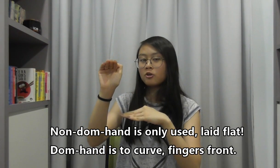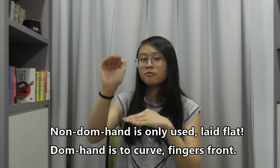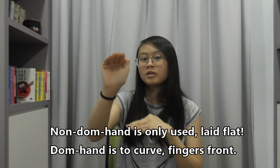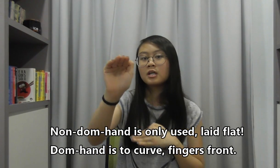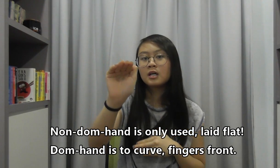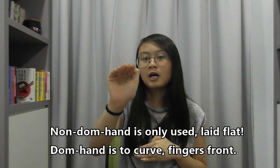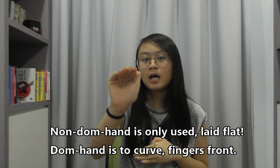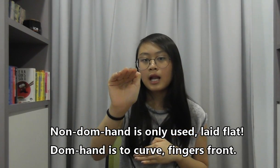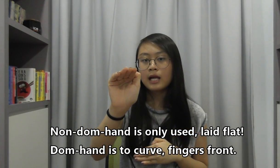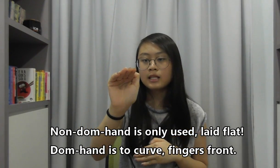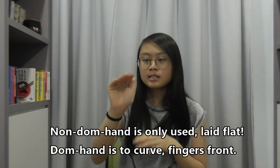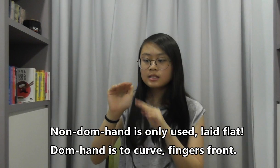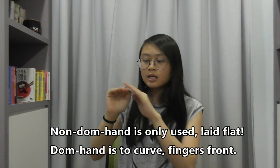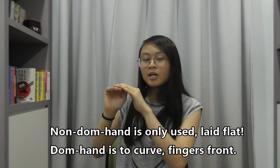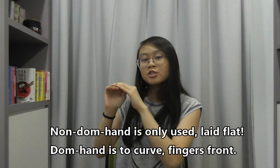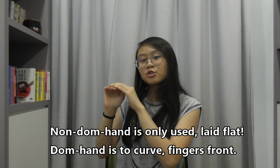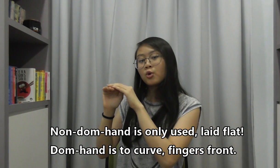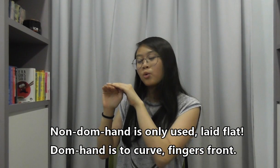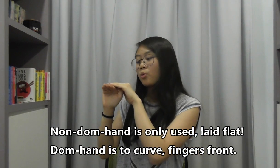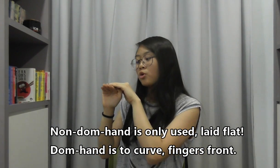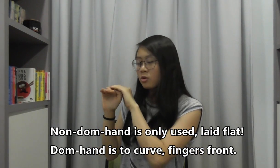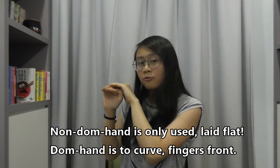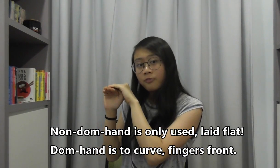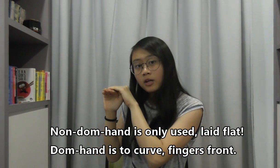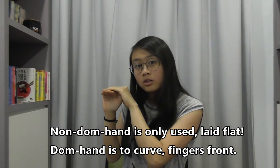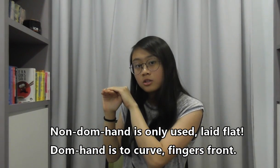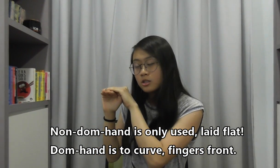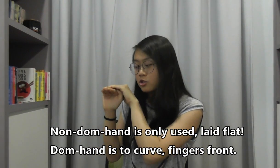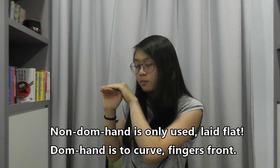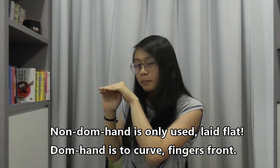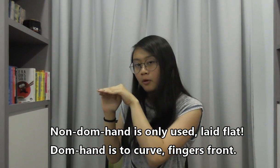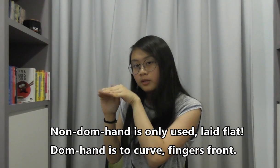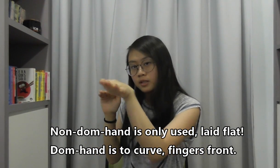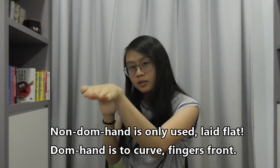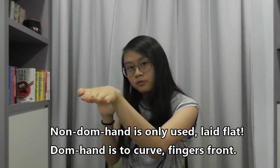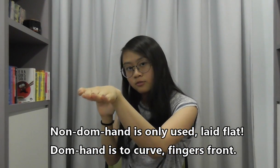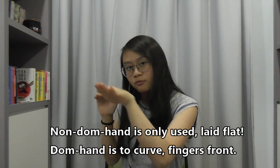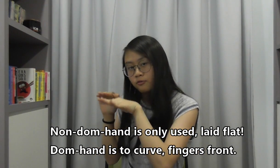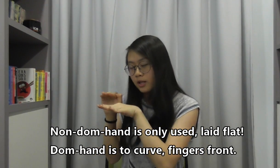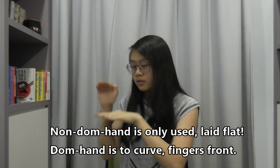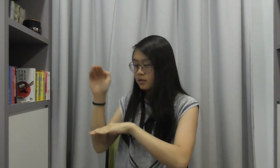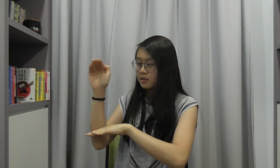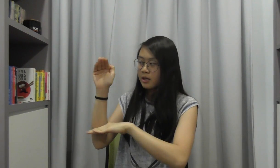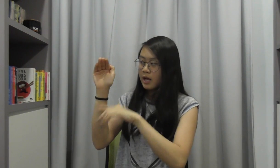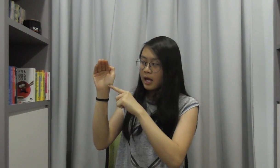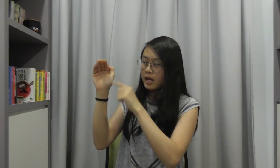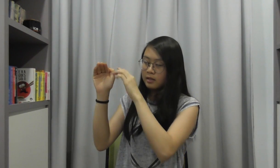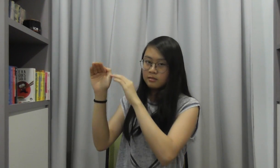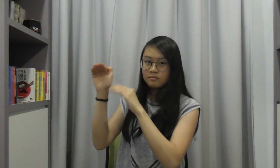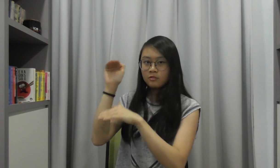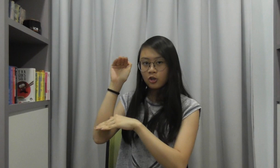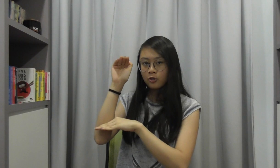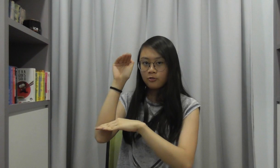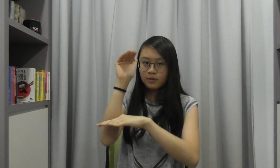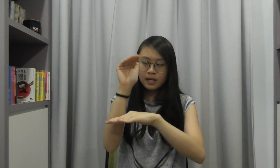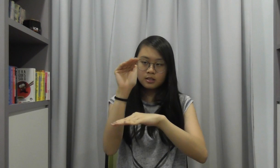curved like this. So your fingers should be pointed front and curved like